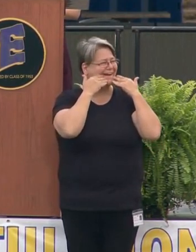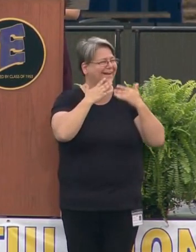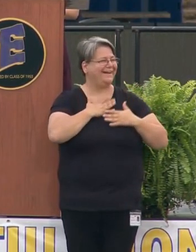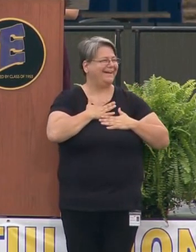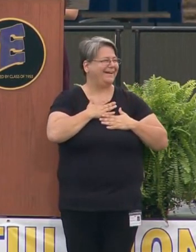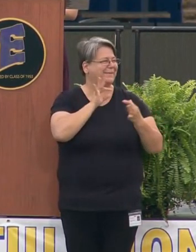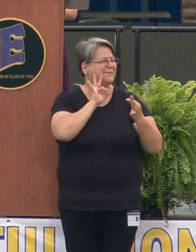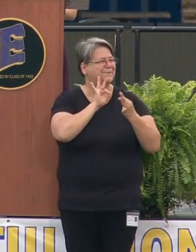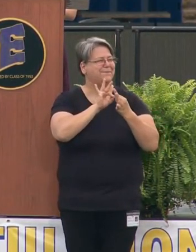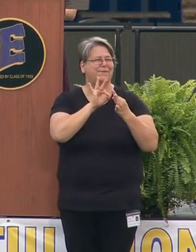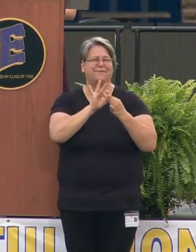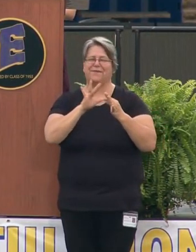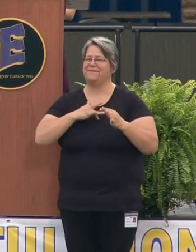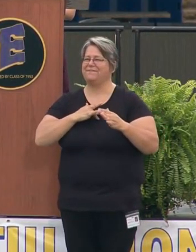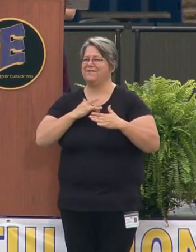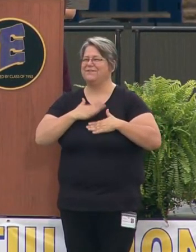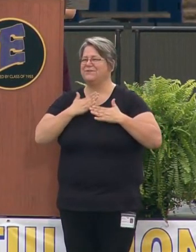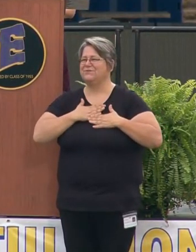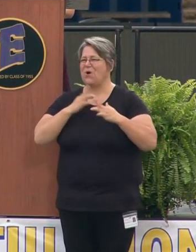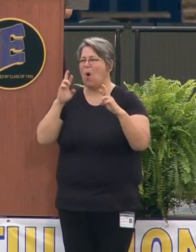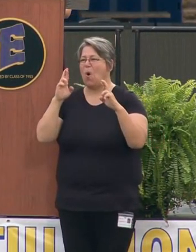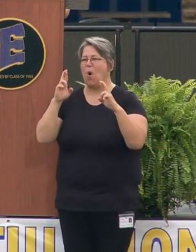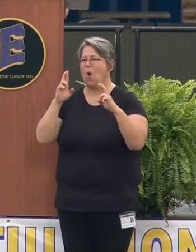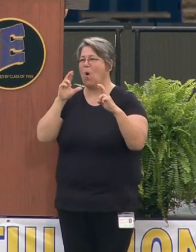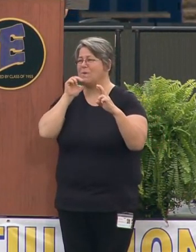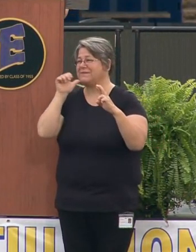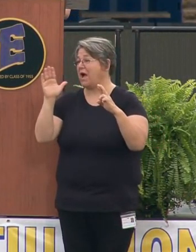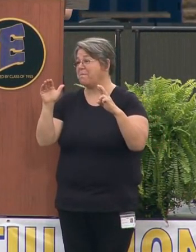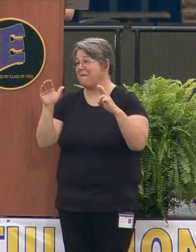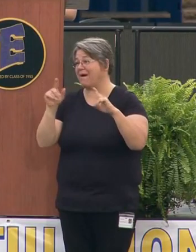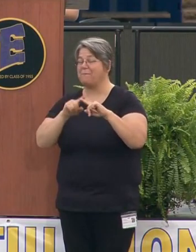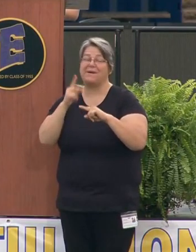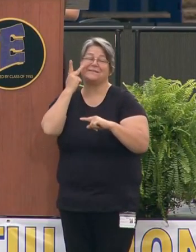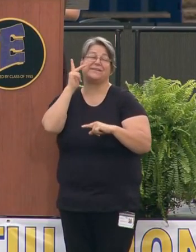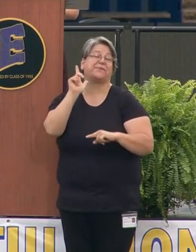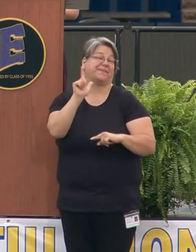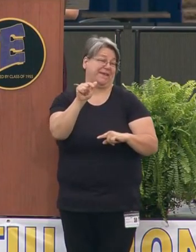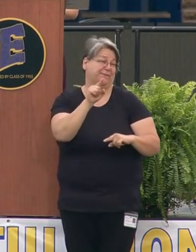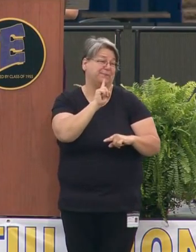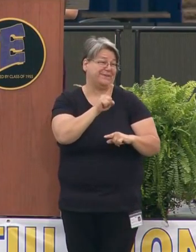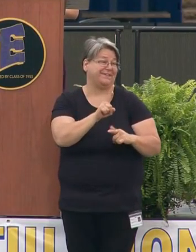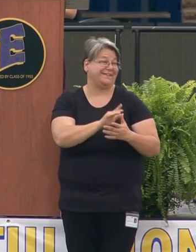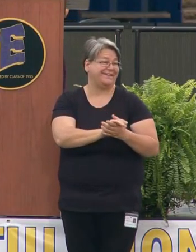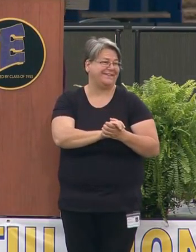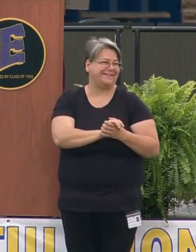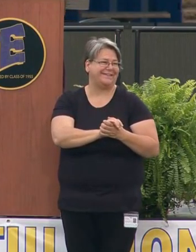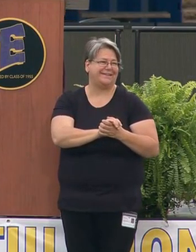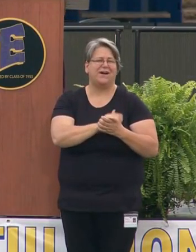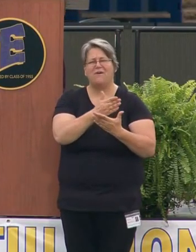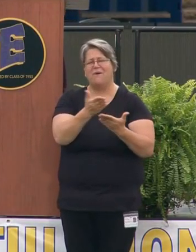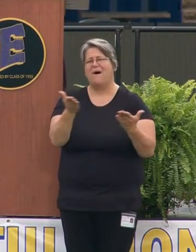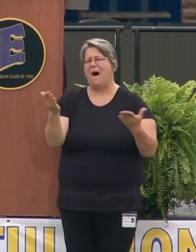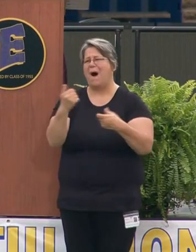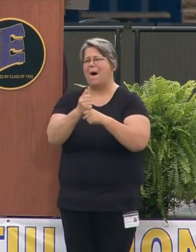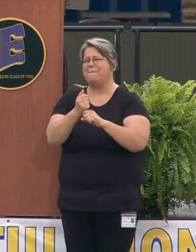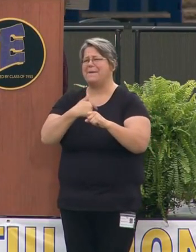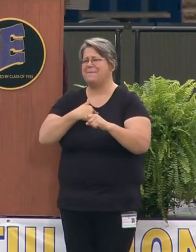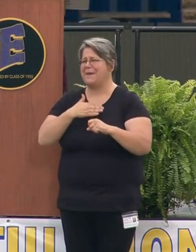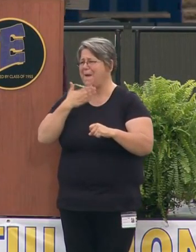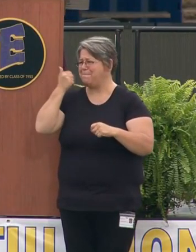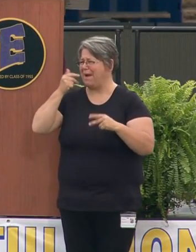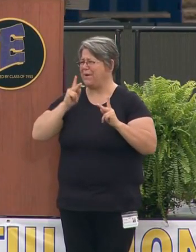feelings of joy for you and hopes that this is not a goodbye, but a see you later. You all make me a better version